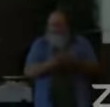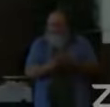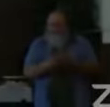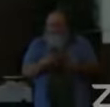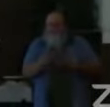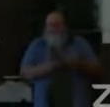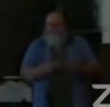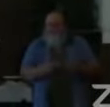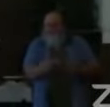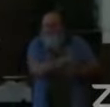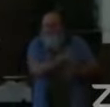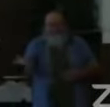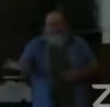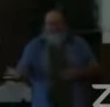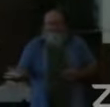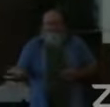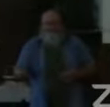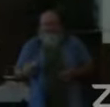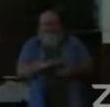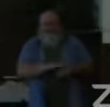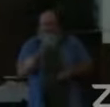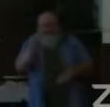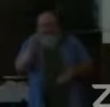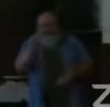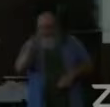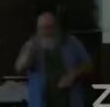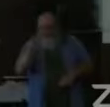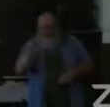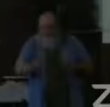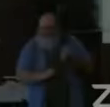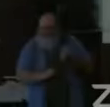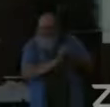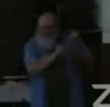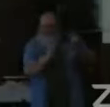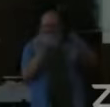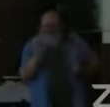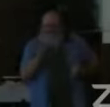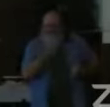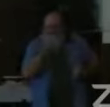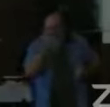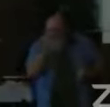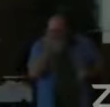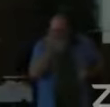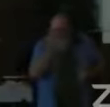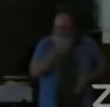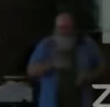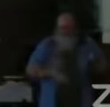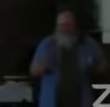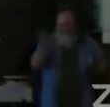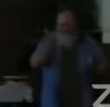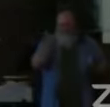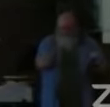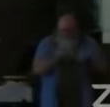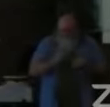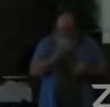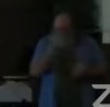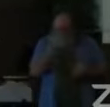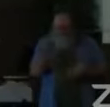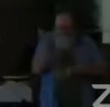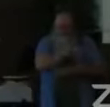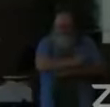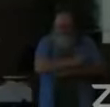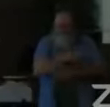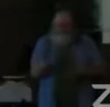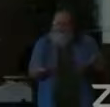every person in the room and every person online, Lord, help us to understand what you want us to see today, what you want us to experience